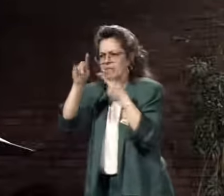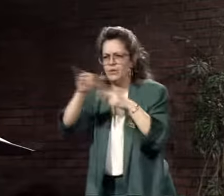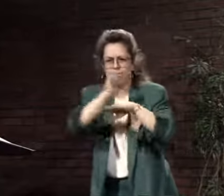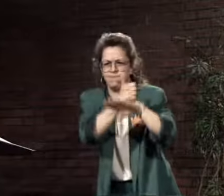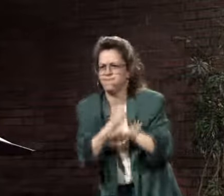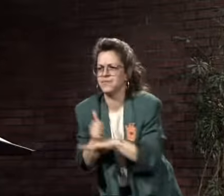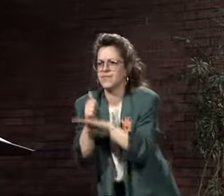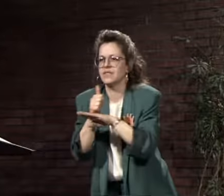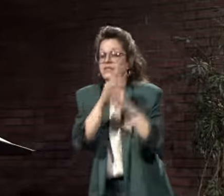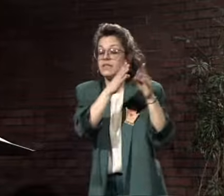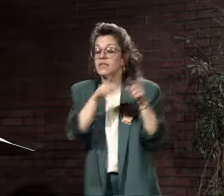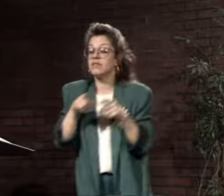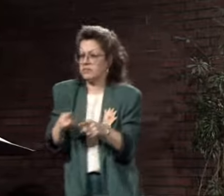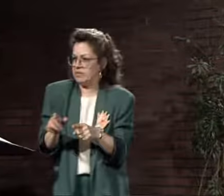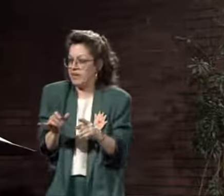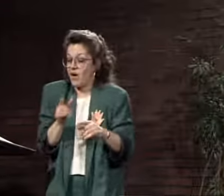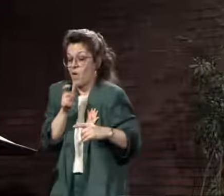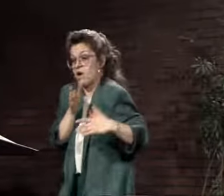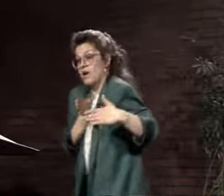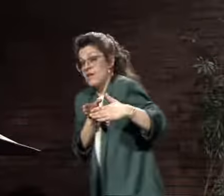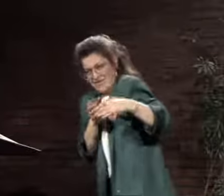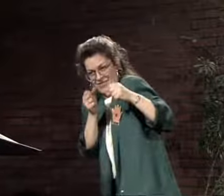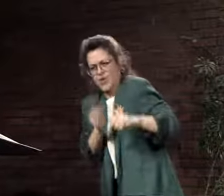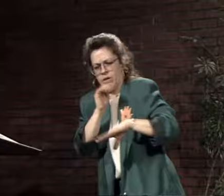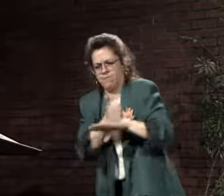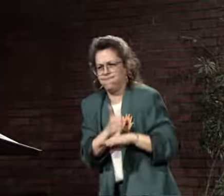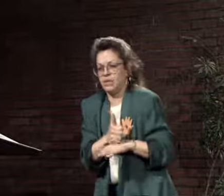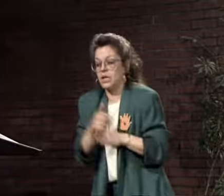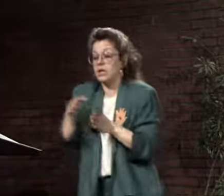Knocking on doors, setting things up.